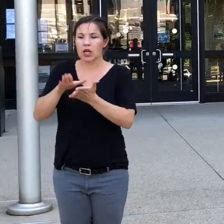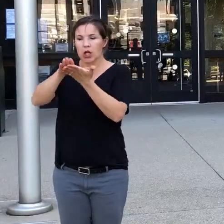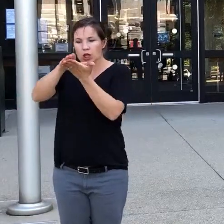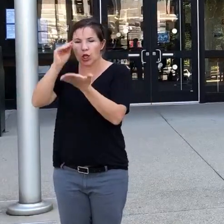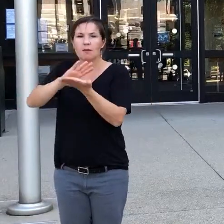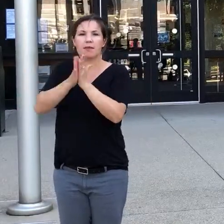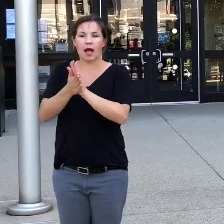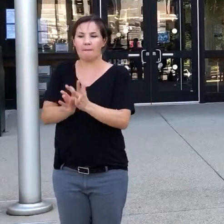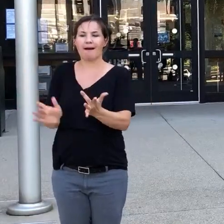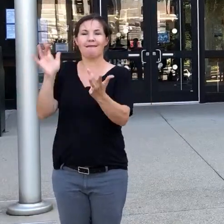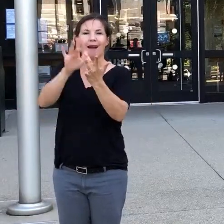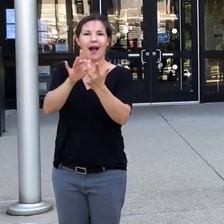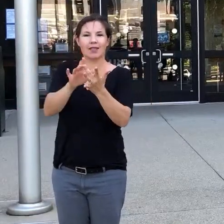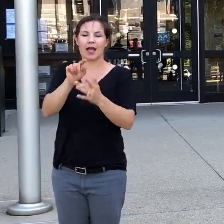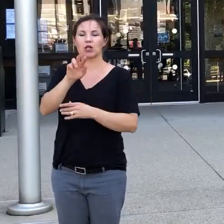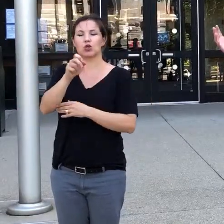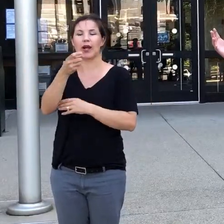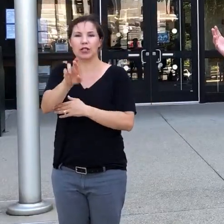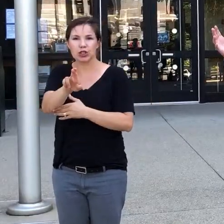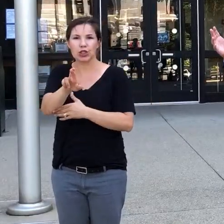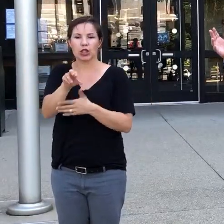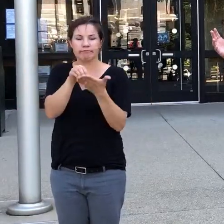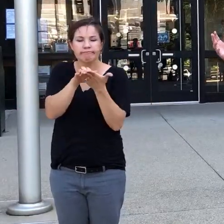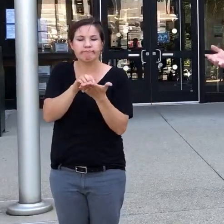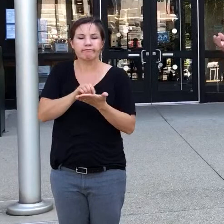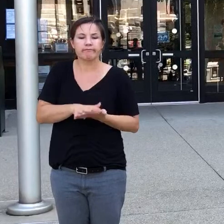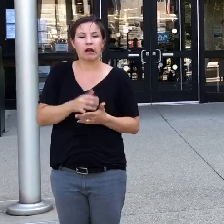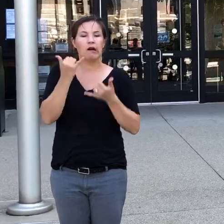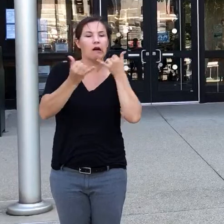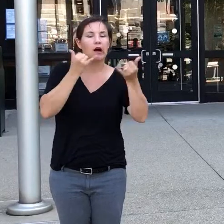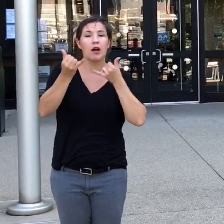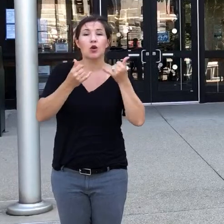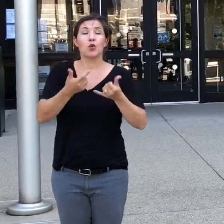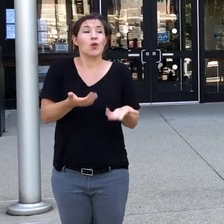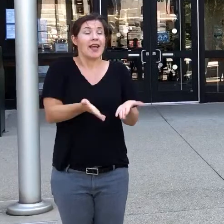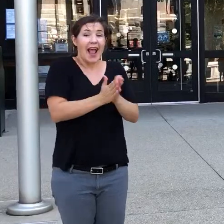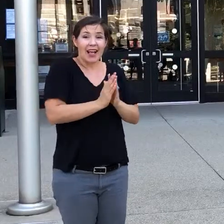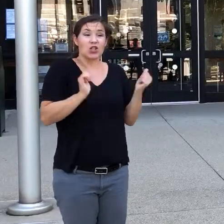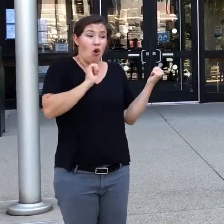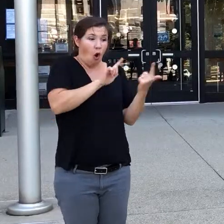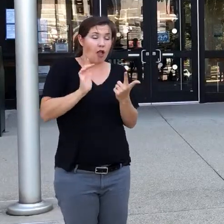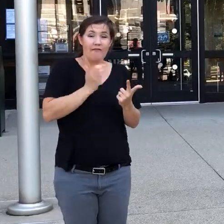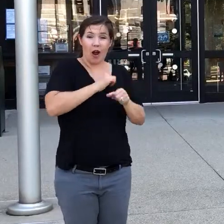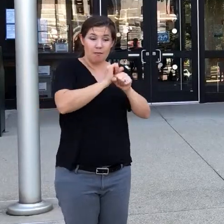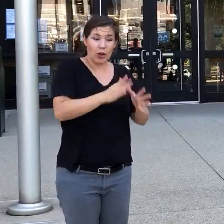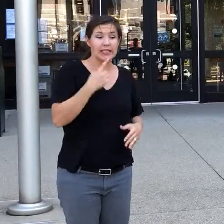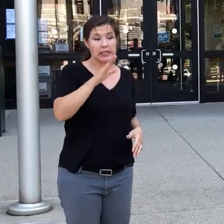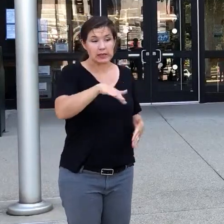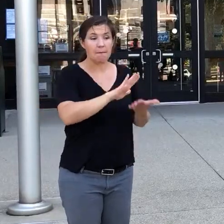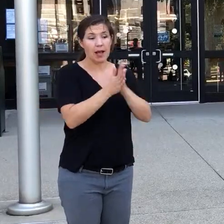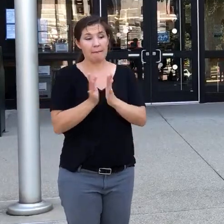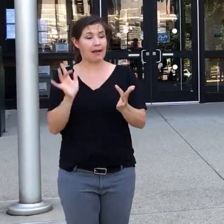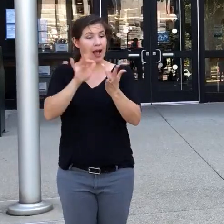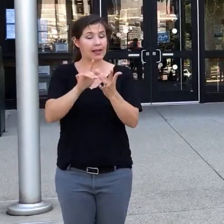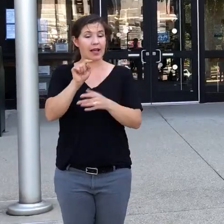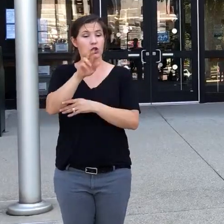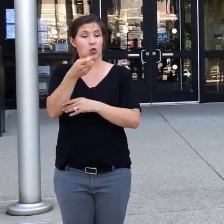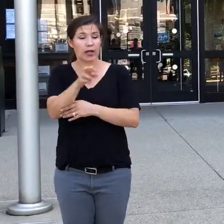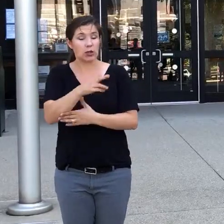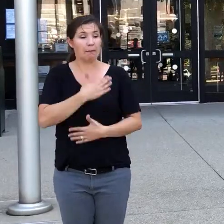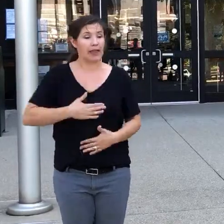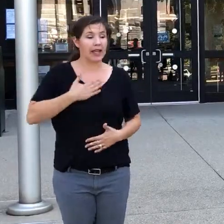become a contact tracer. When we asked all of our county employees, we need you to become contact tracers, and people across the entire